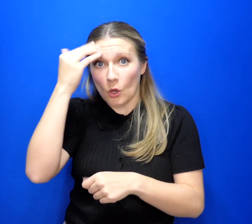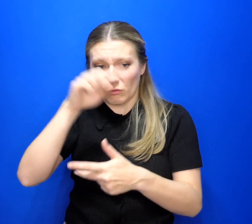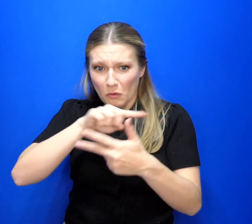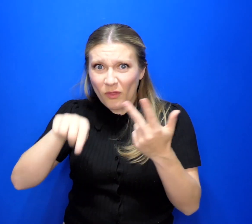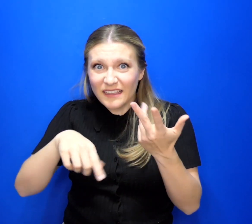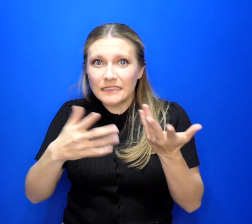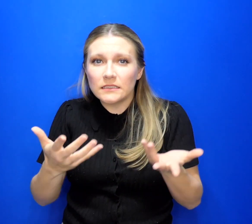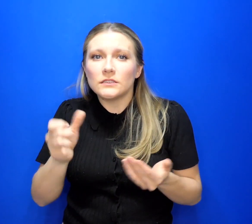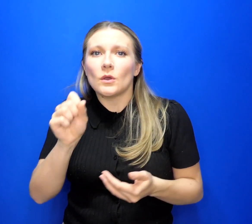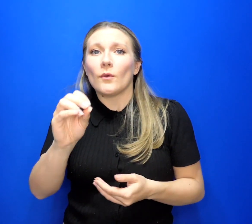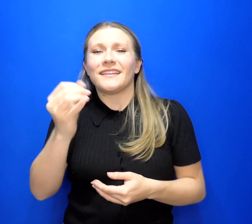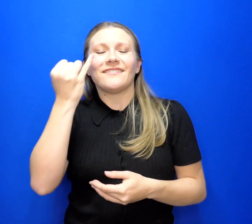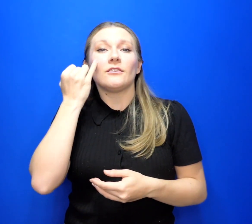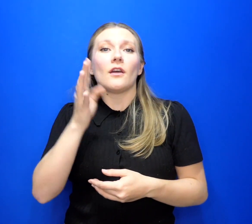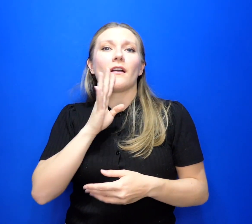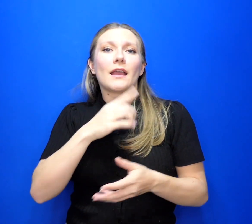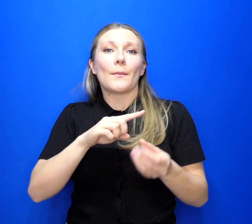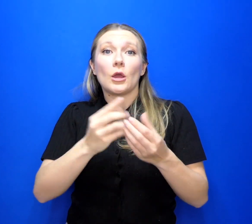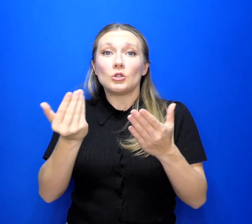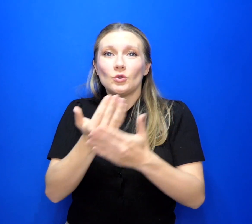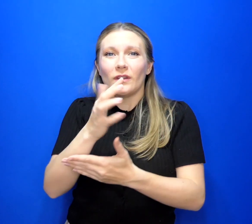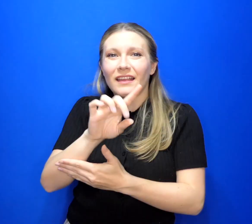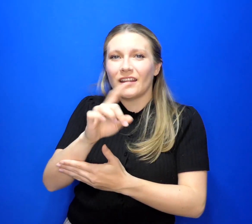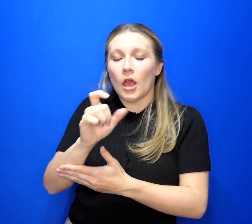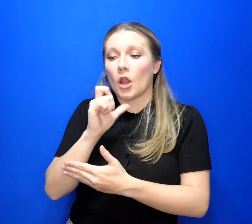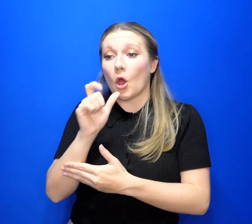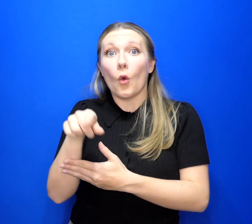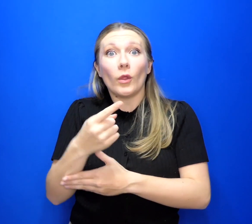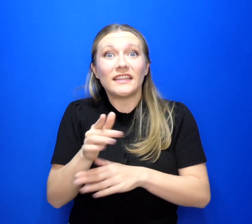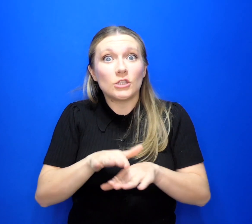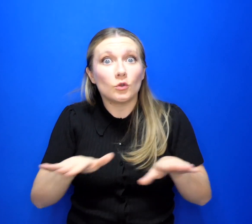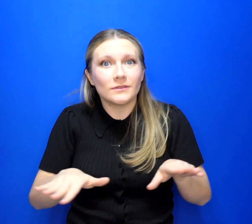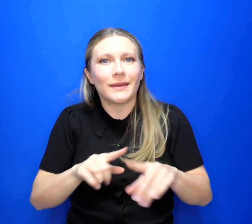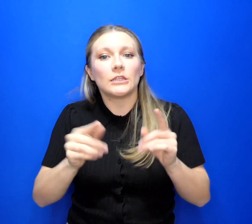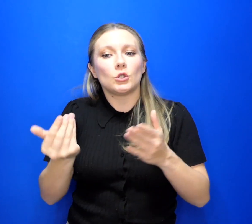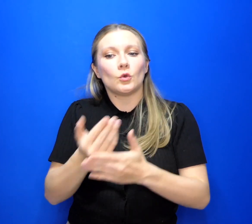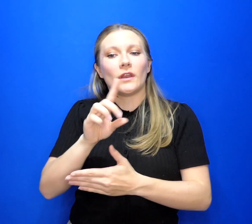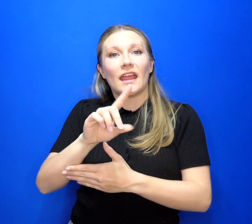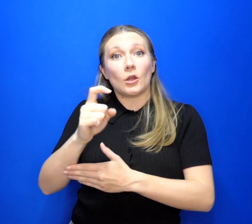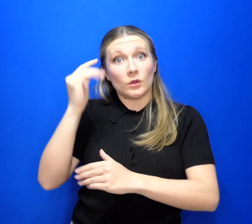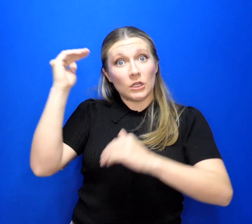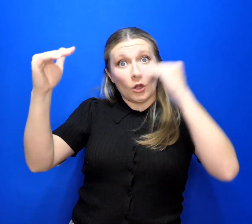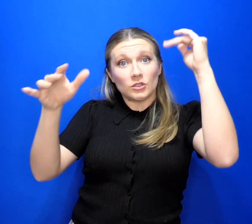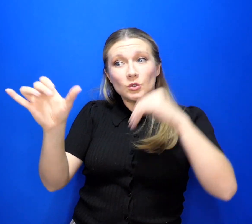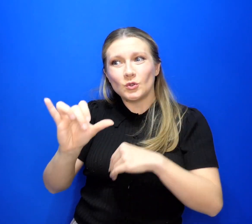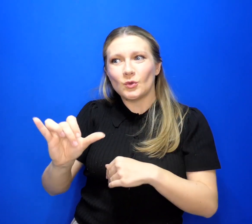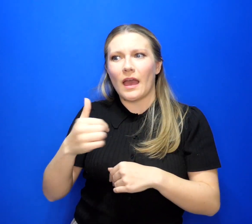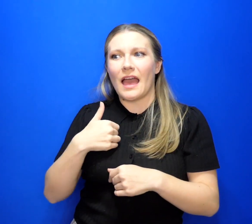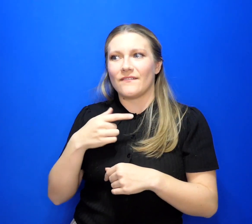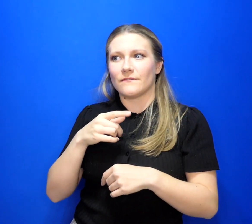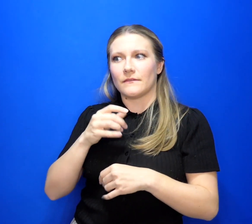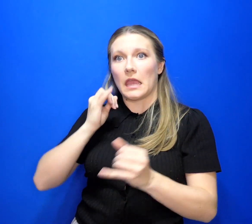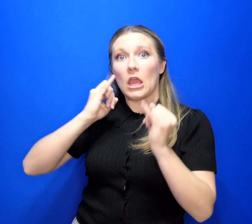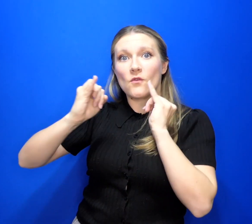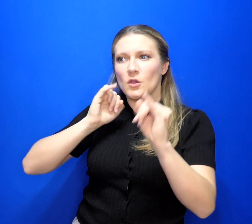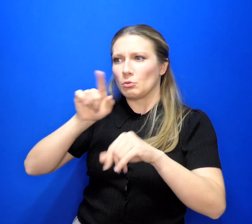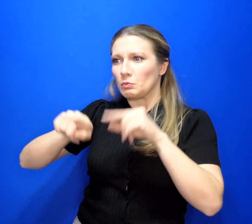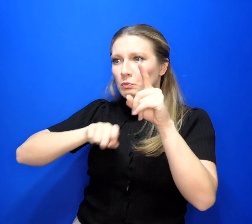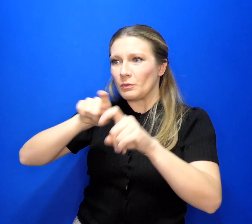And because we're talking about newly diagnosed and not just children, I've interviewed a number of adults, over and over again,